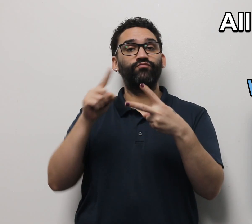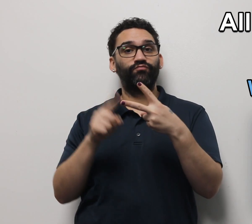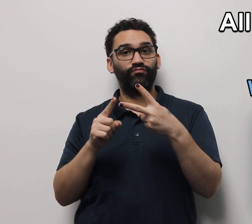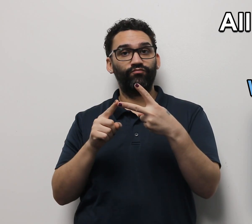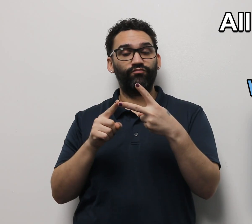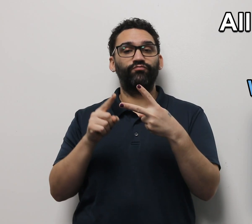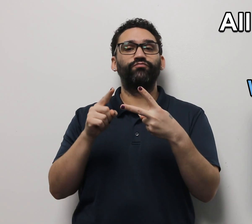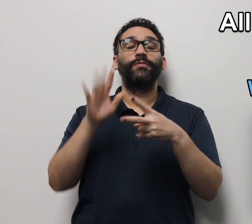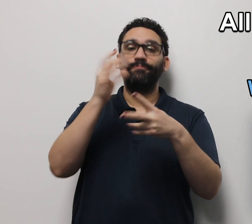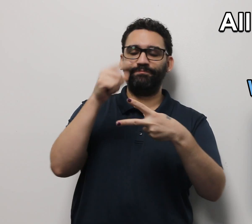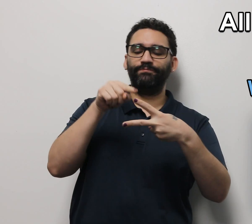winter depression.